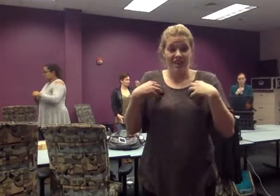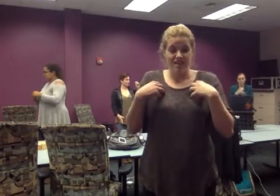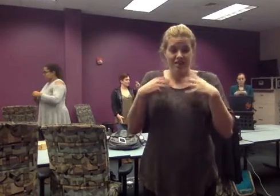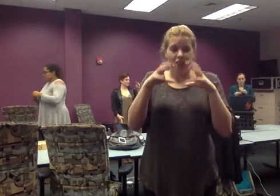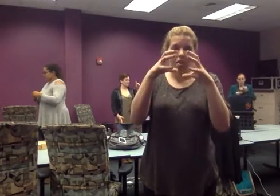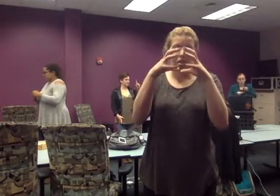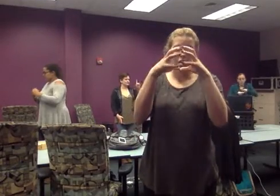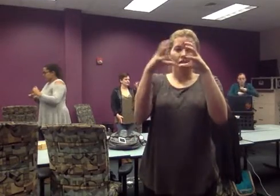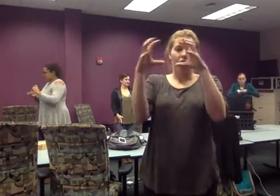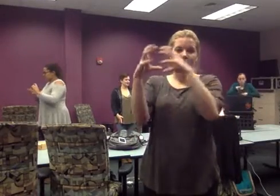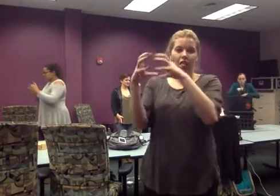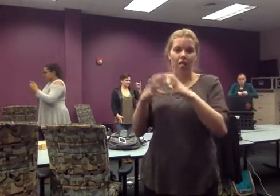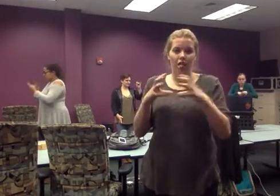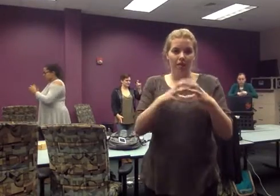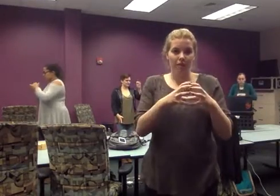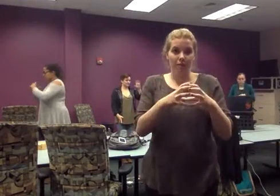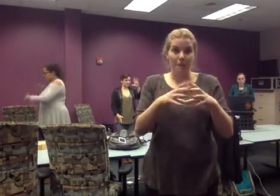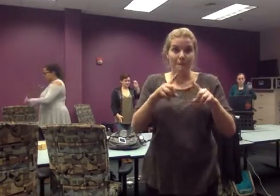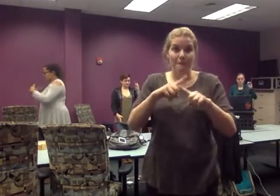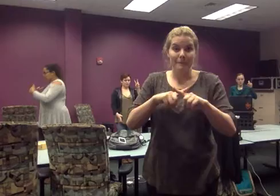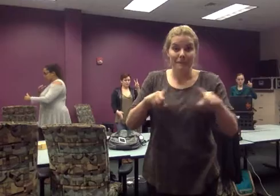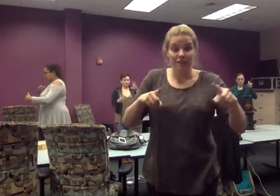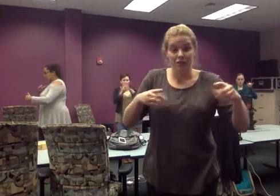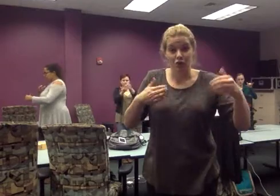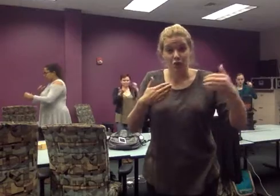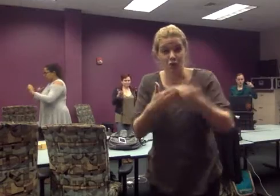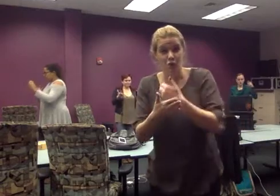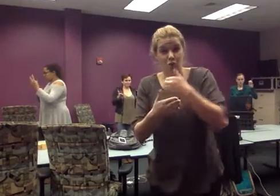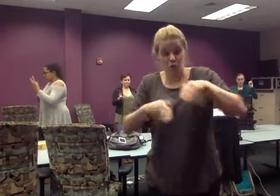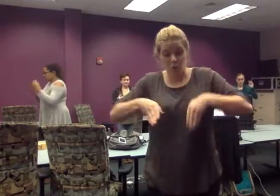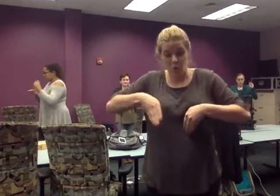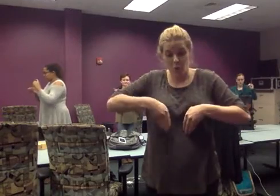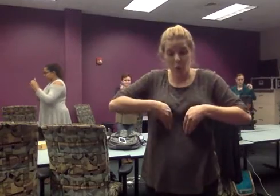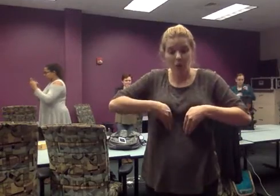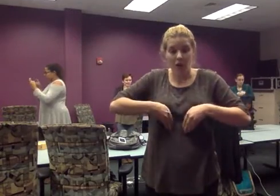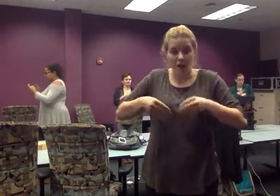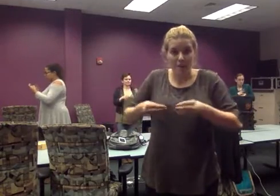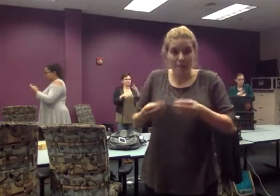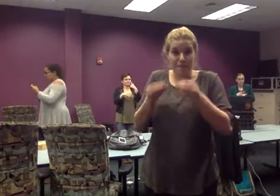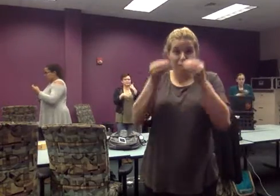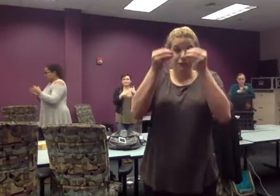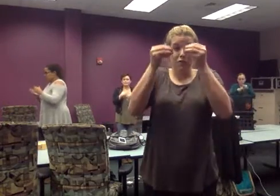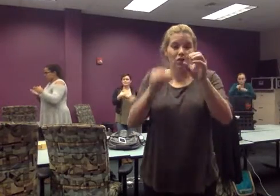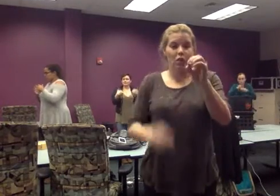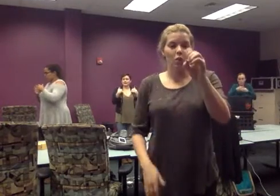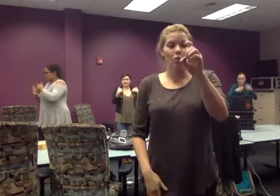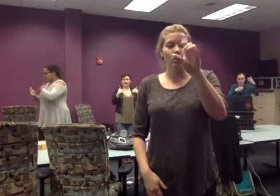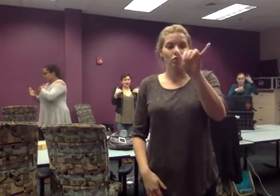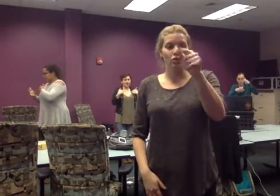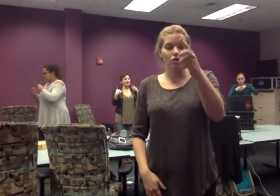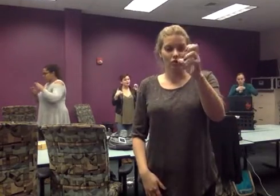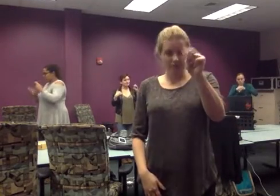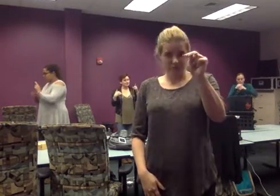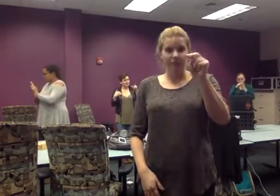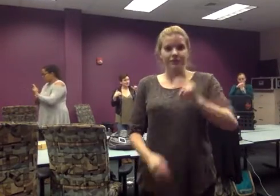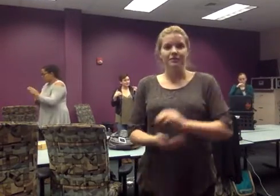and pumps it back into the body. But the 4 chambers are really important because they keep the blood separate. The blood that